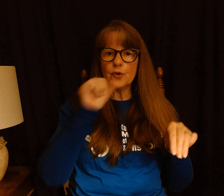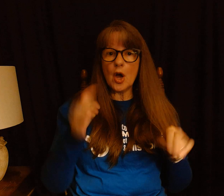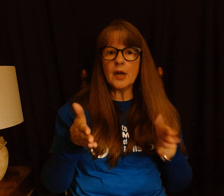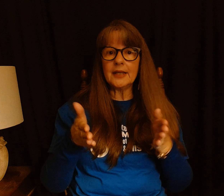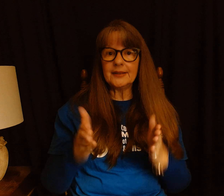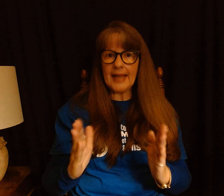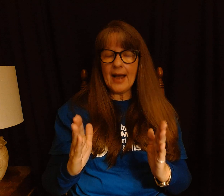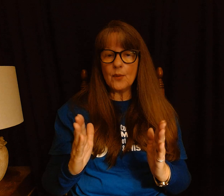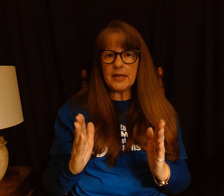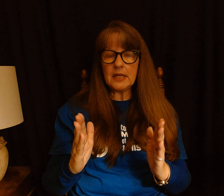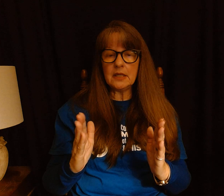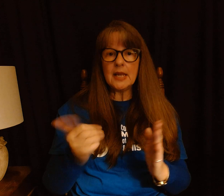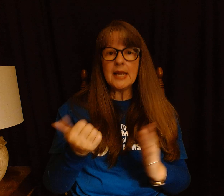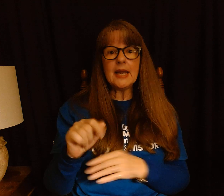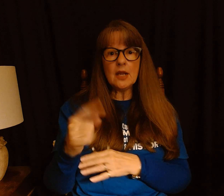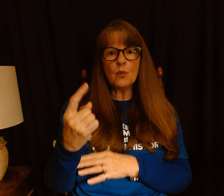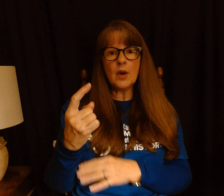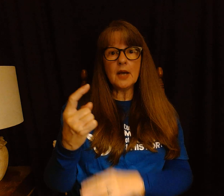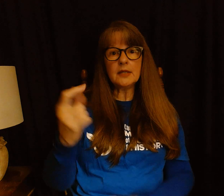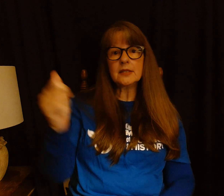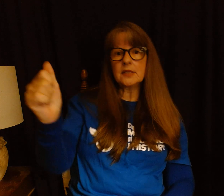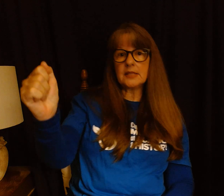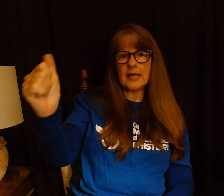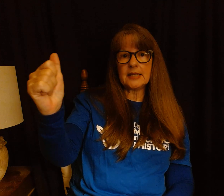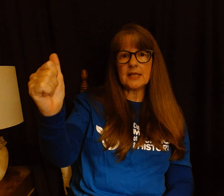not allowing anyone to take a selfie.